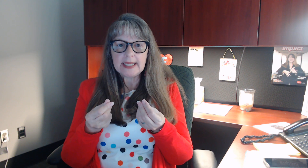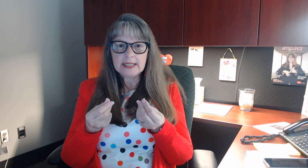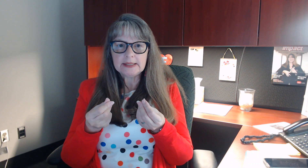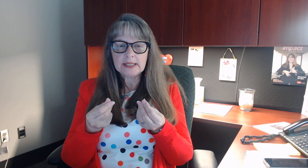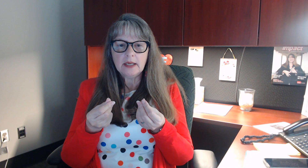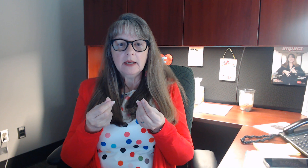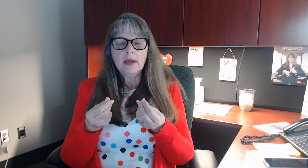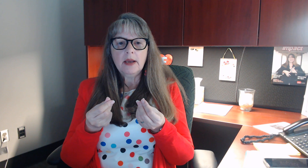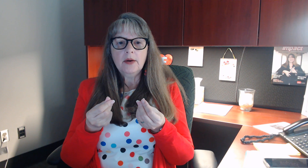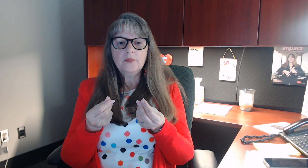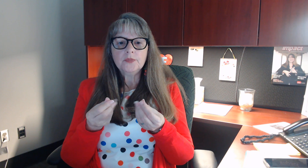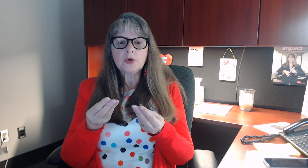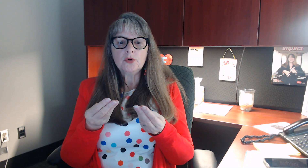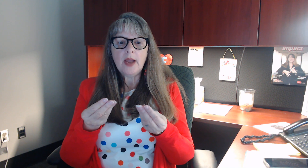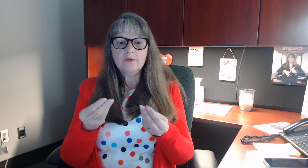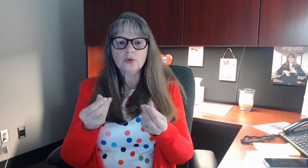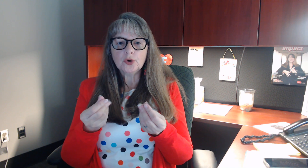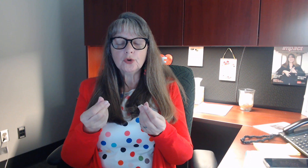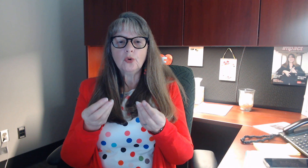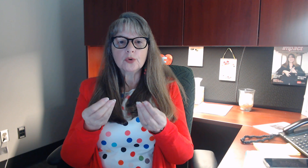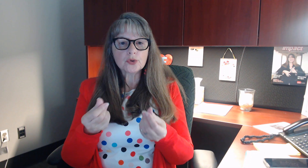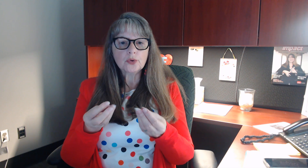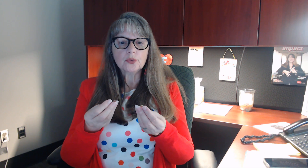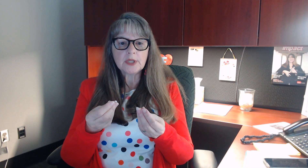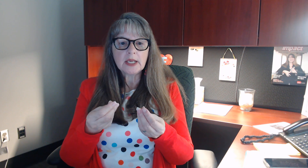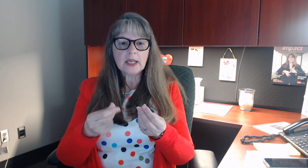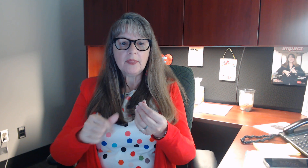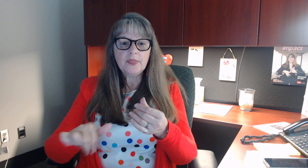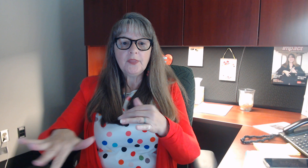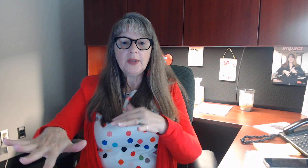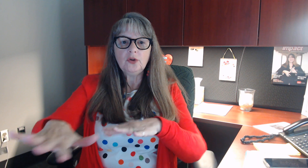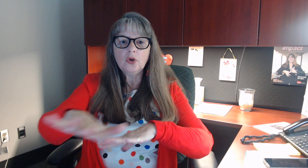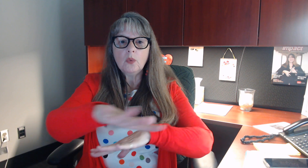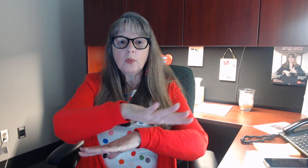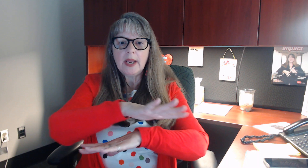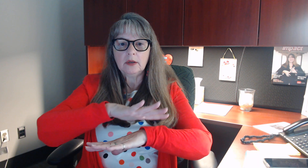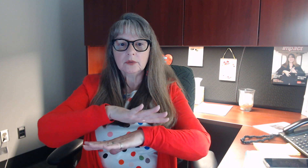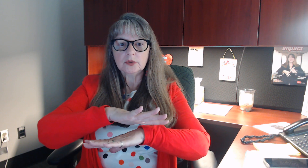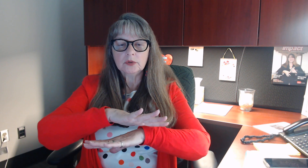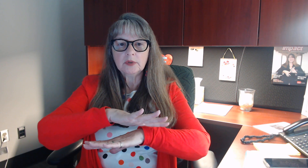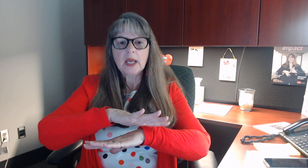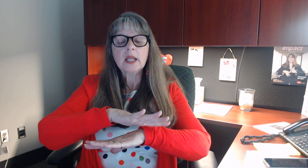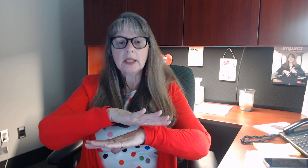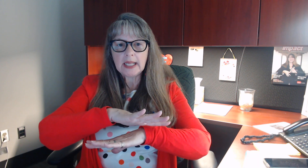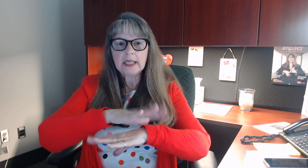land. So you have your dirt or your soil or sand, and then you go around land.